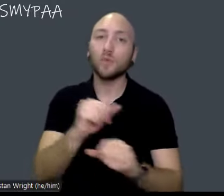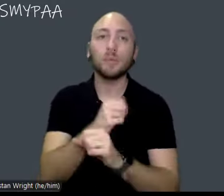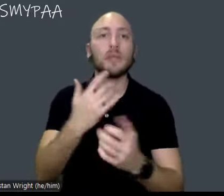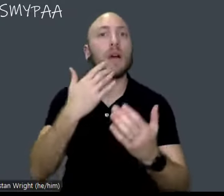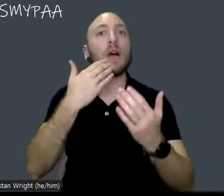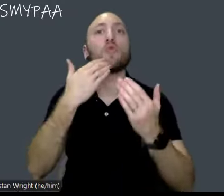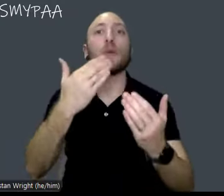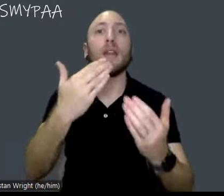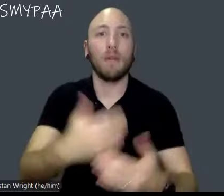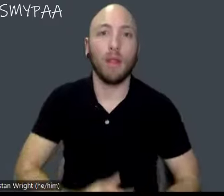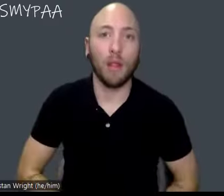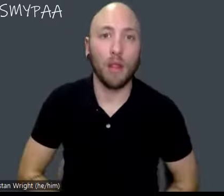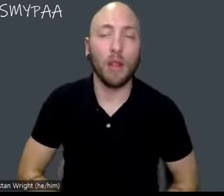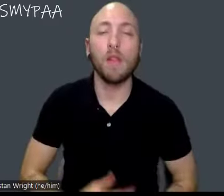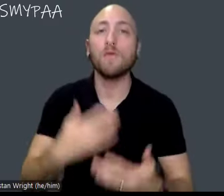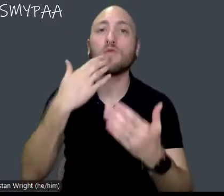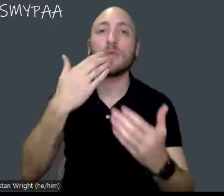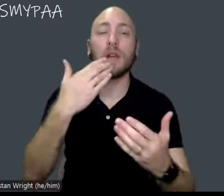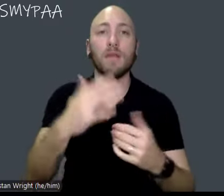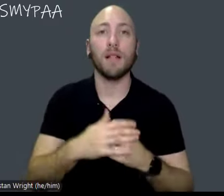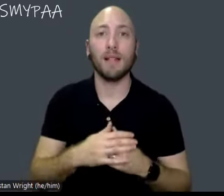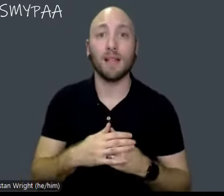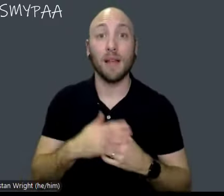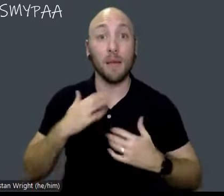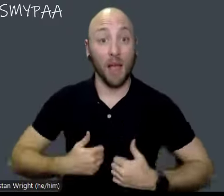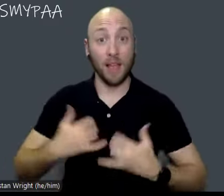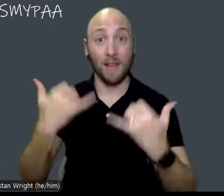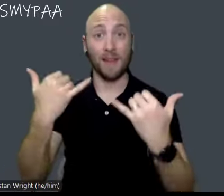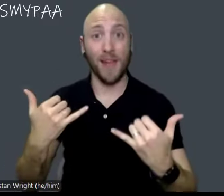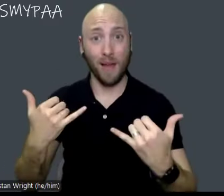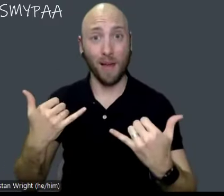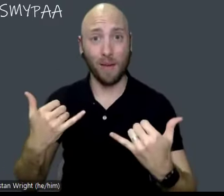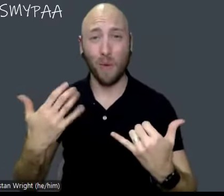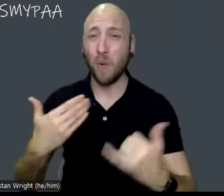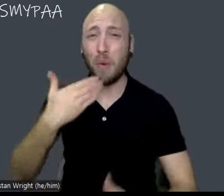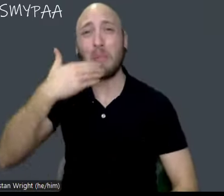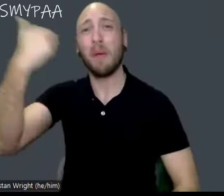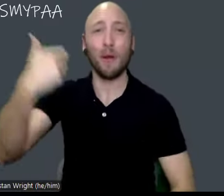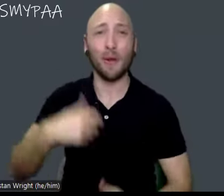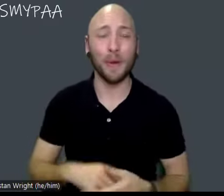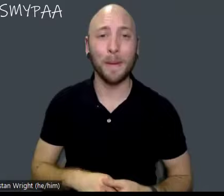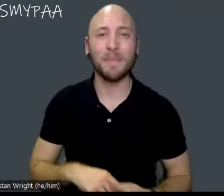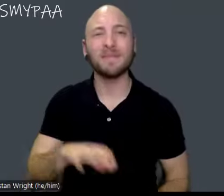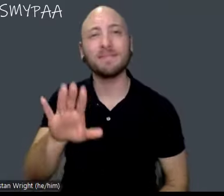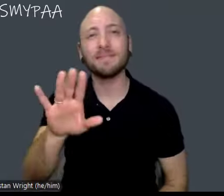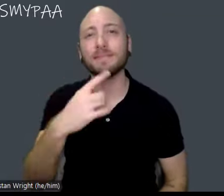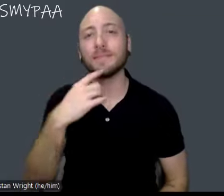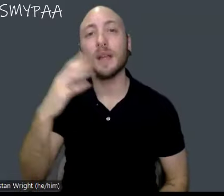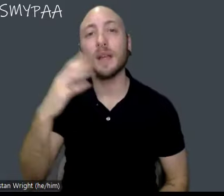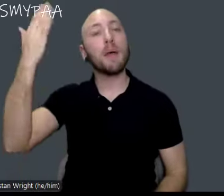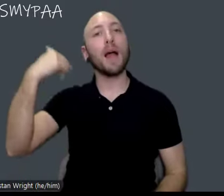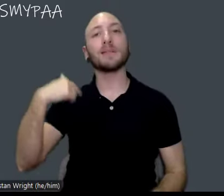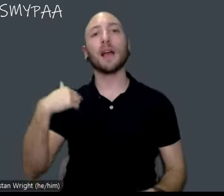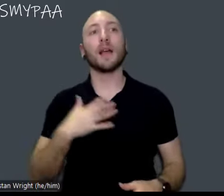grateful that I have a better life. You know, like I said before, I used to romanticize alcohol